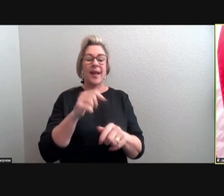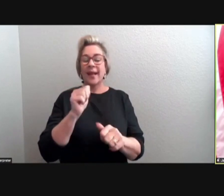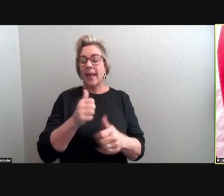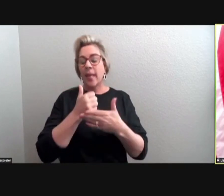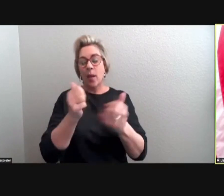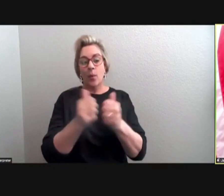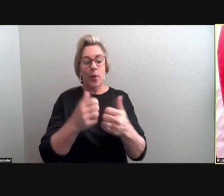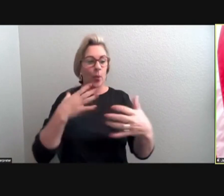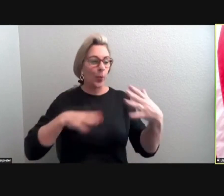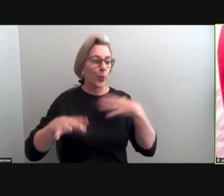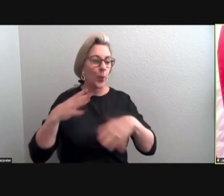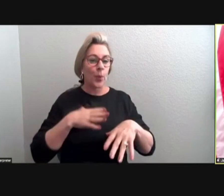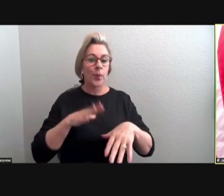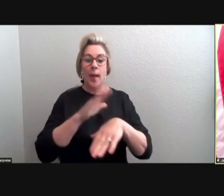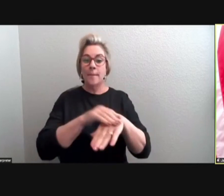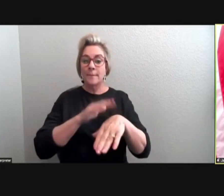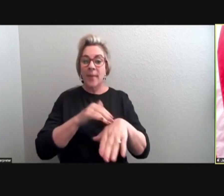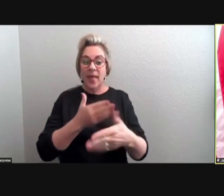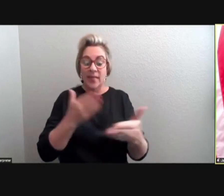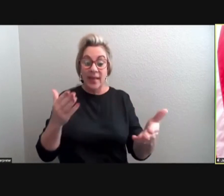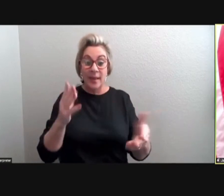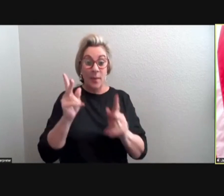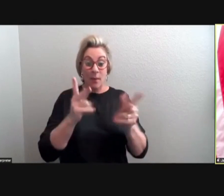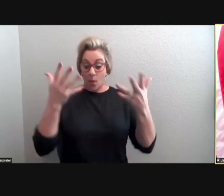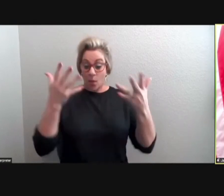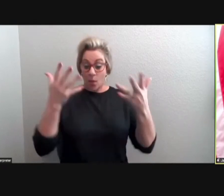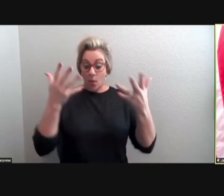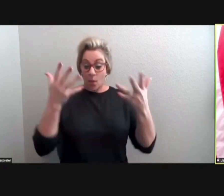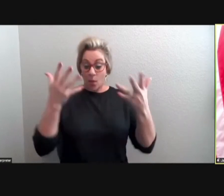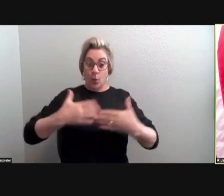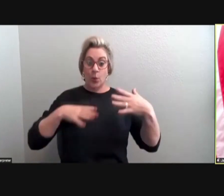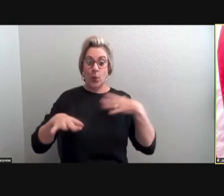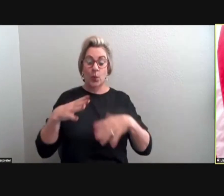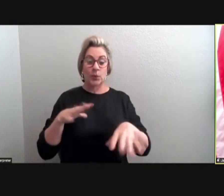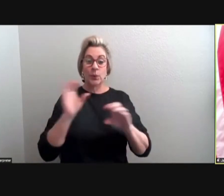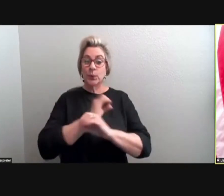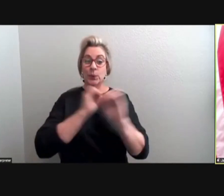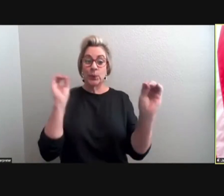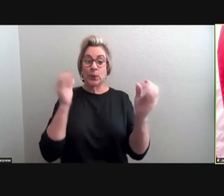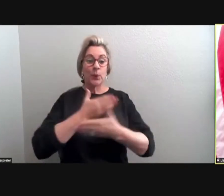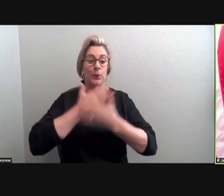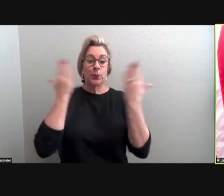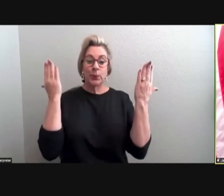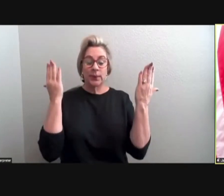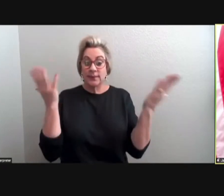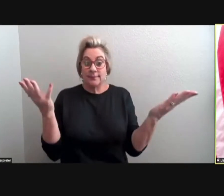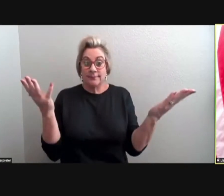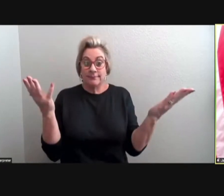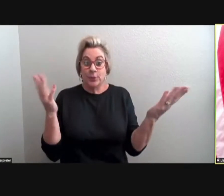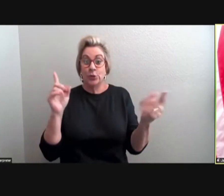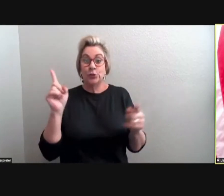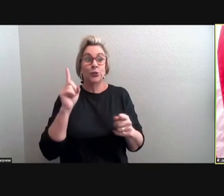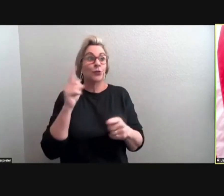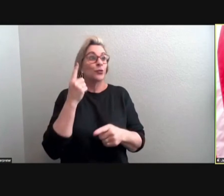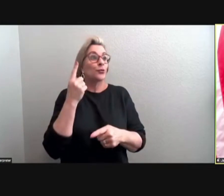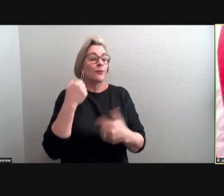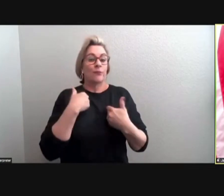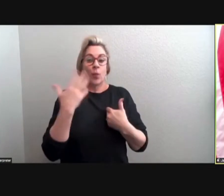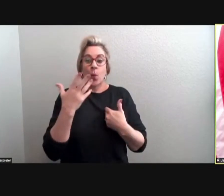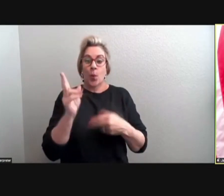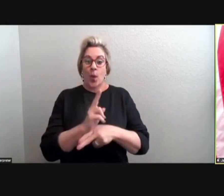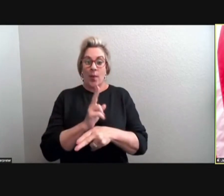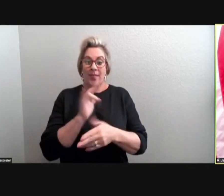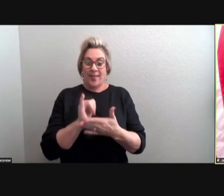clothing. People don't realize this, but people lost all their clothing, like instantly. They just had the clothes on their back. So